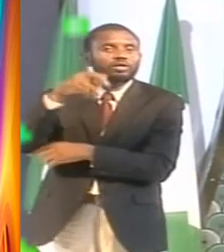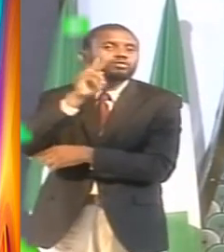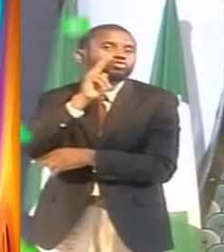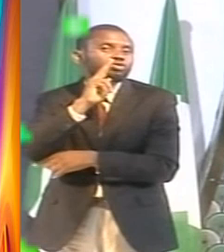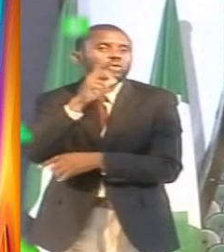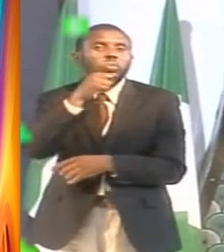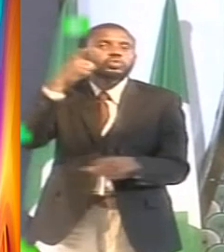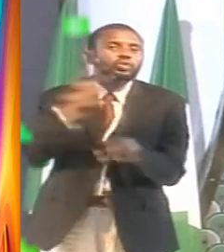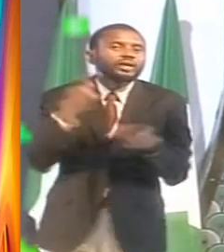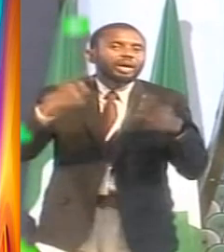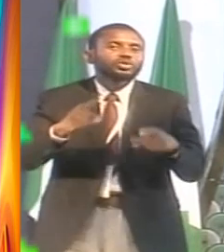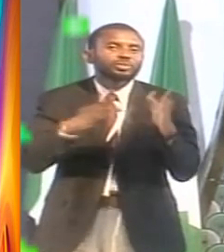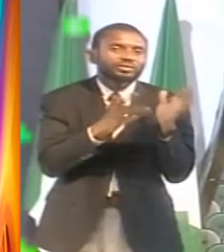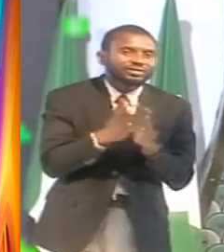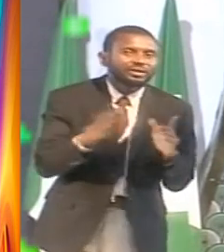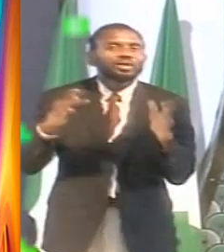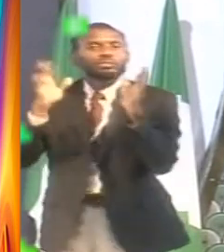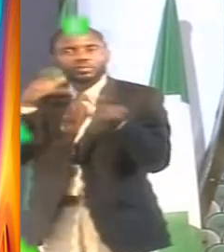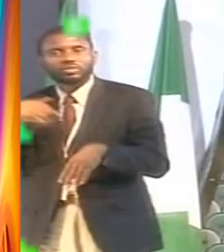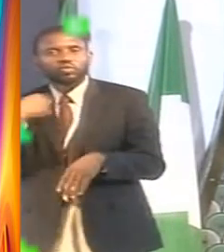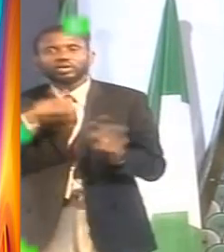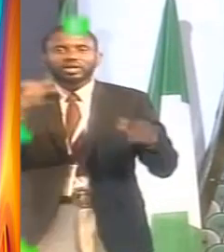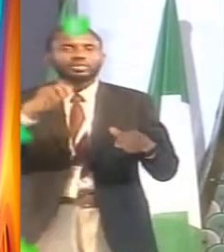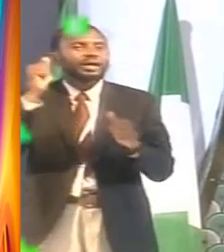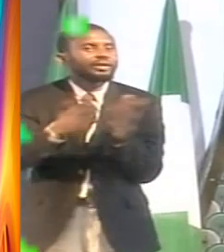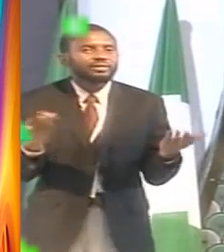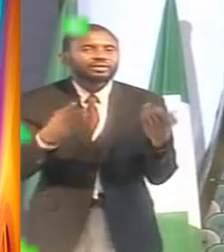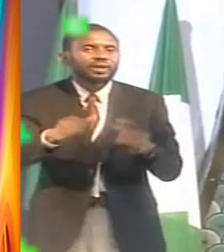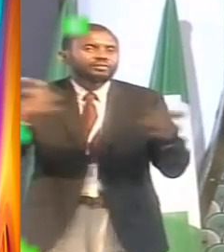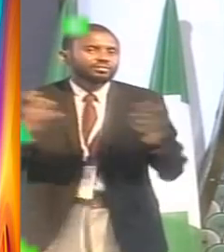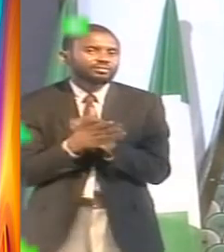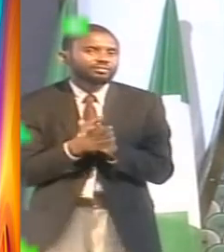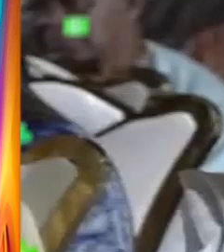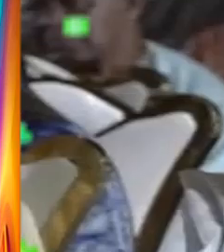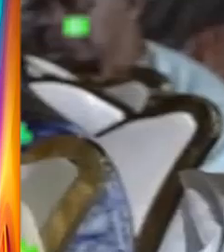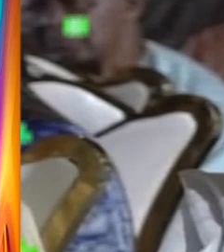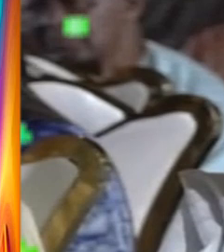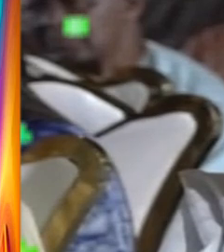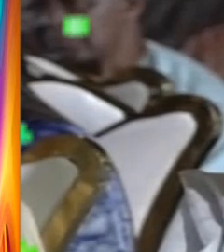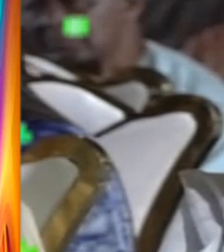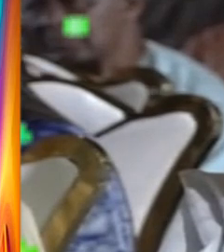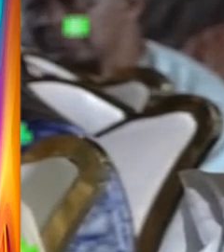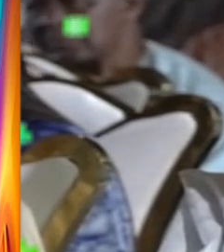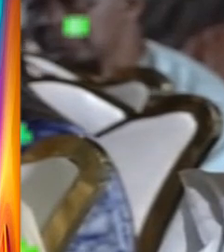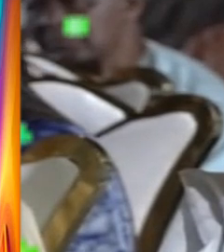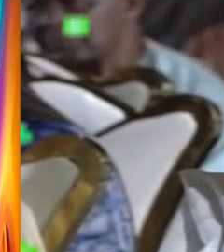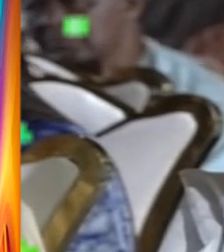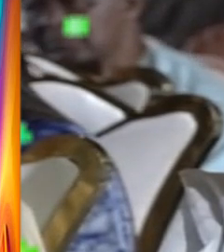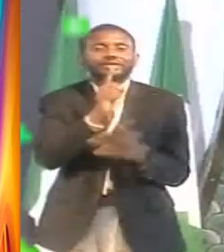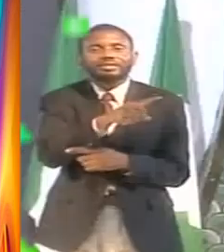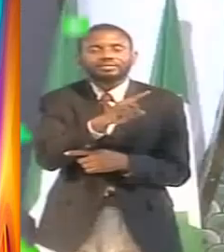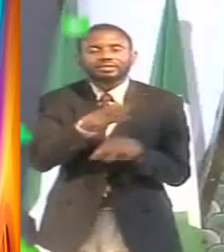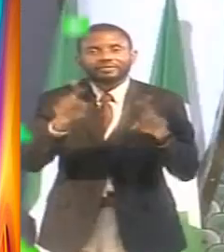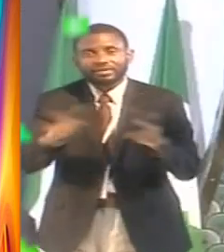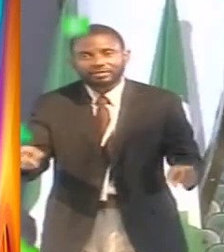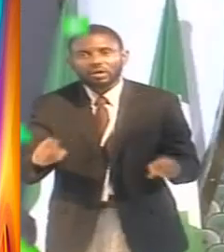who just happen to be Christians or Muslims. We could be anything else. And our inability to appreciate those differences also